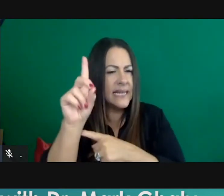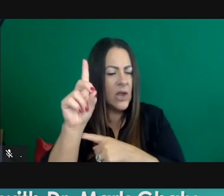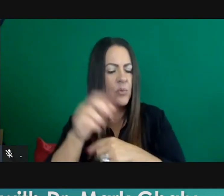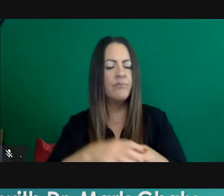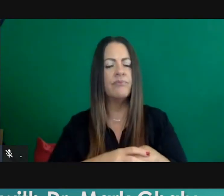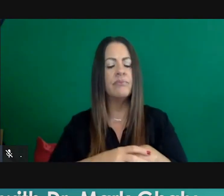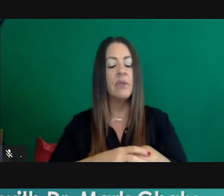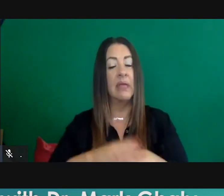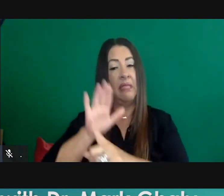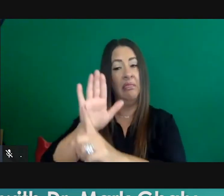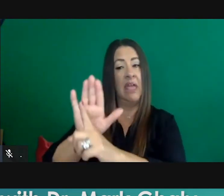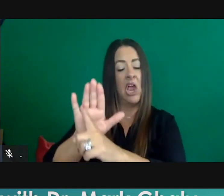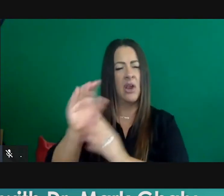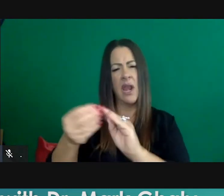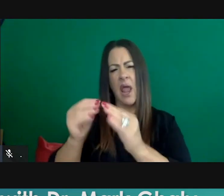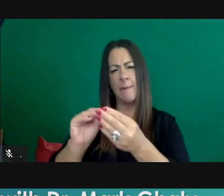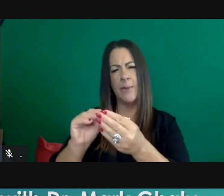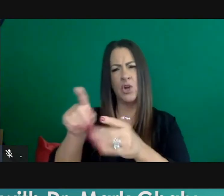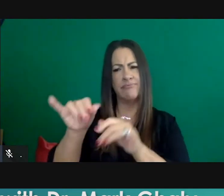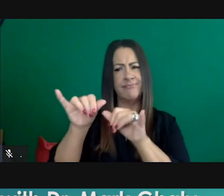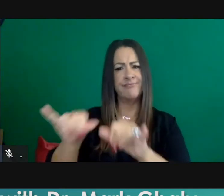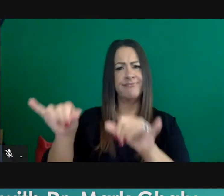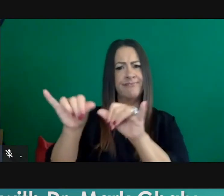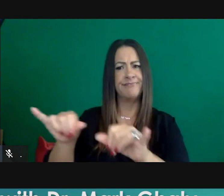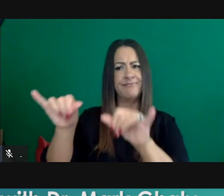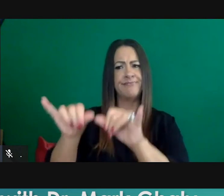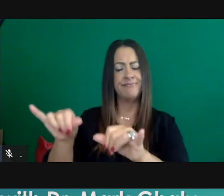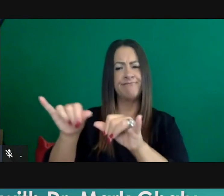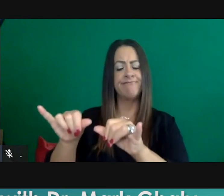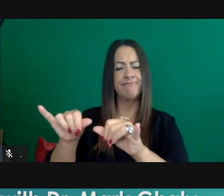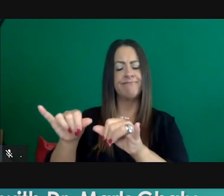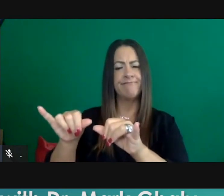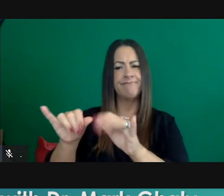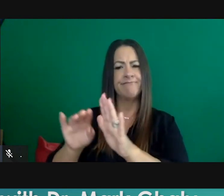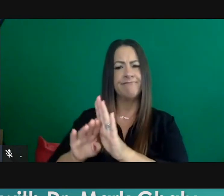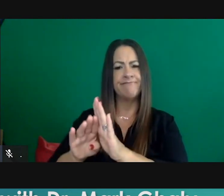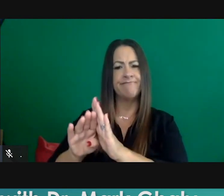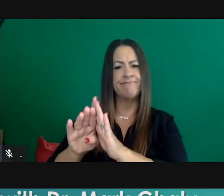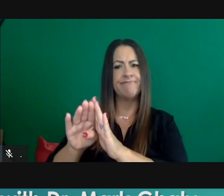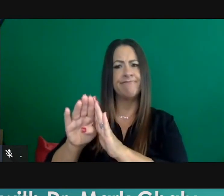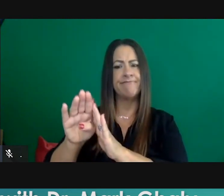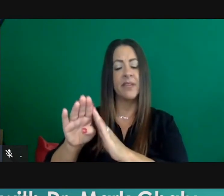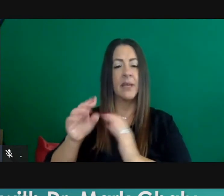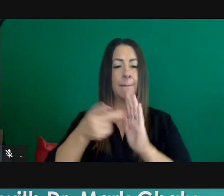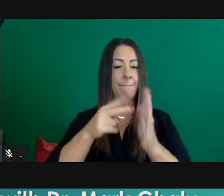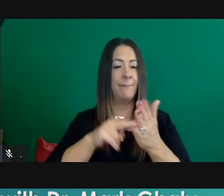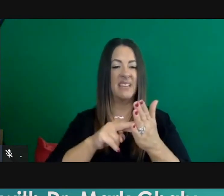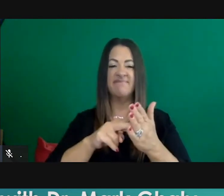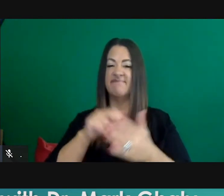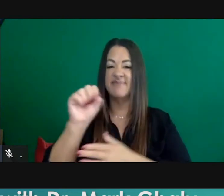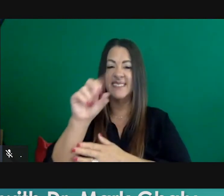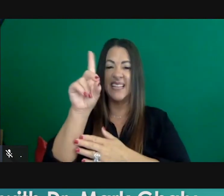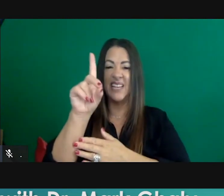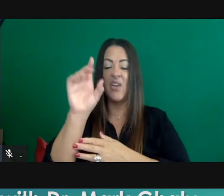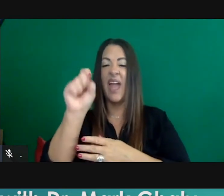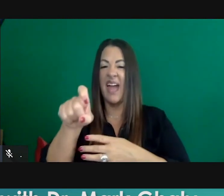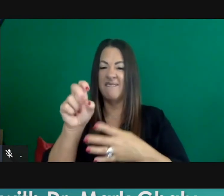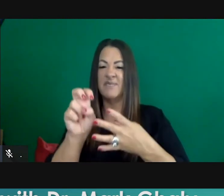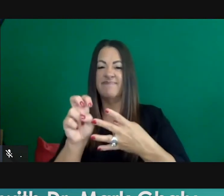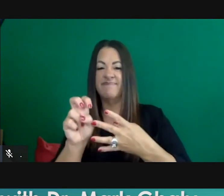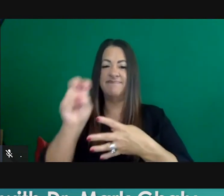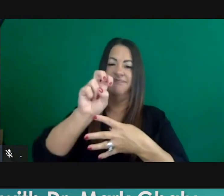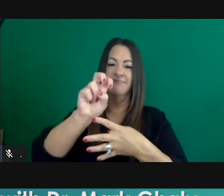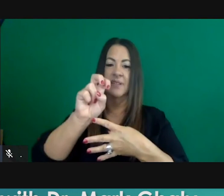they are, is San Diego on course to have to drop back to the purple category? And if I could compound the